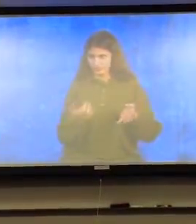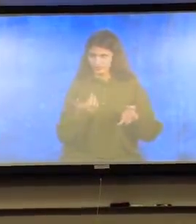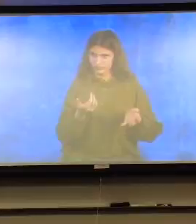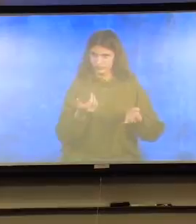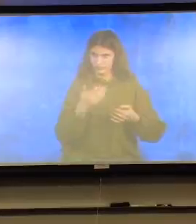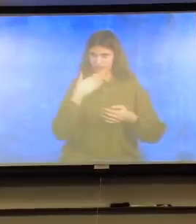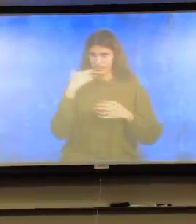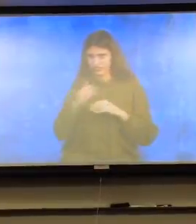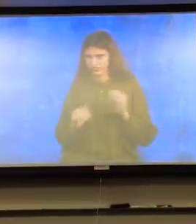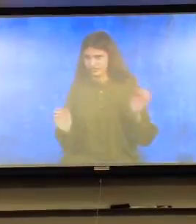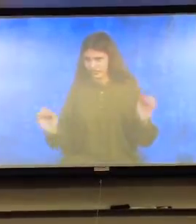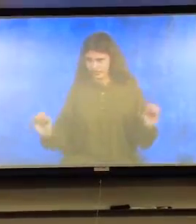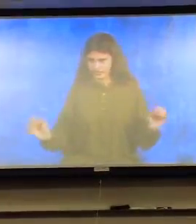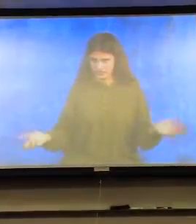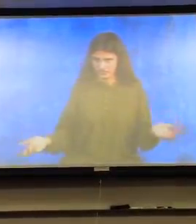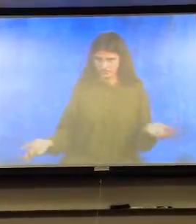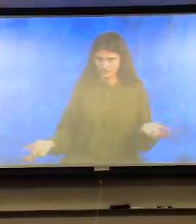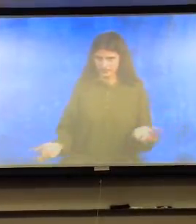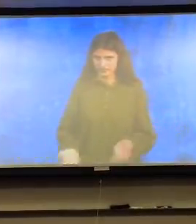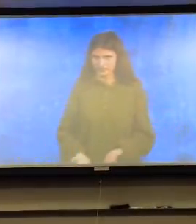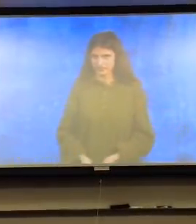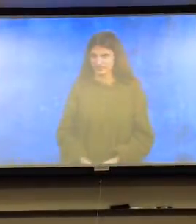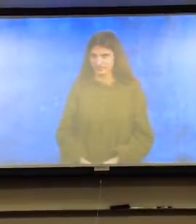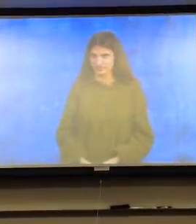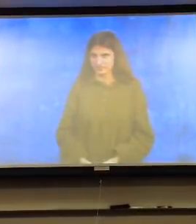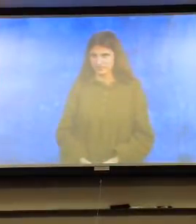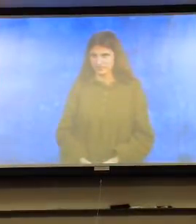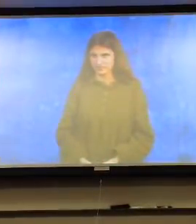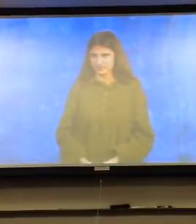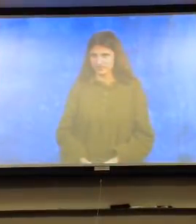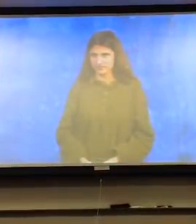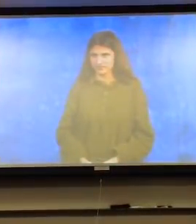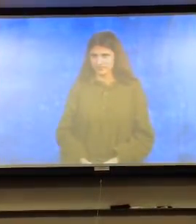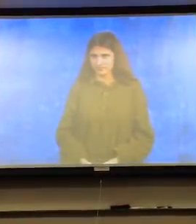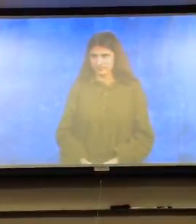I worked through a different part of the agency, and I didn't really like it.